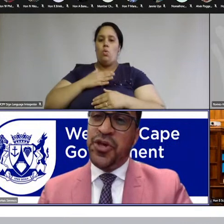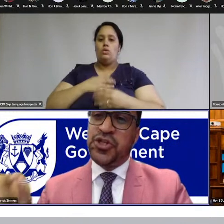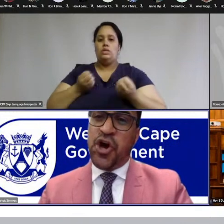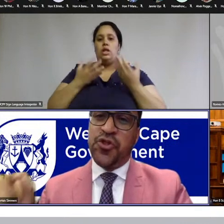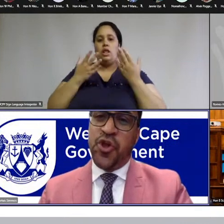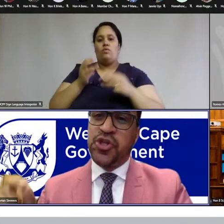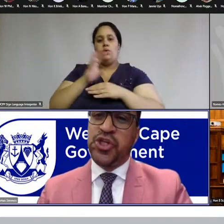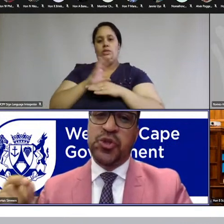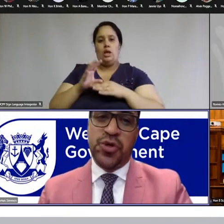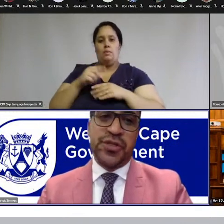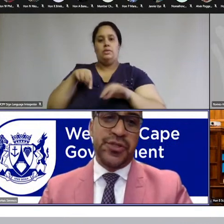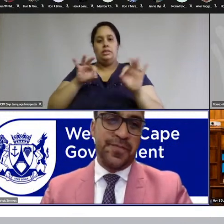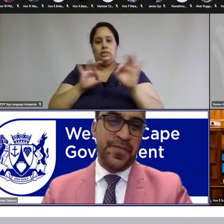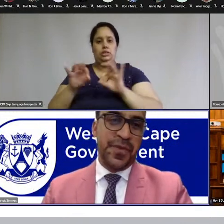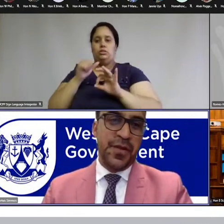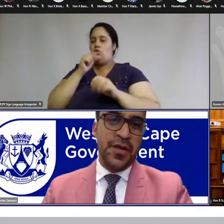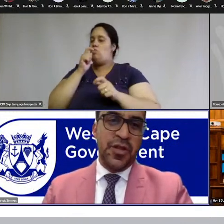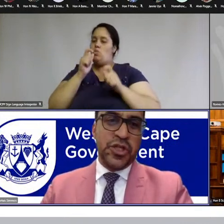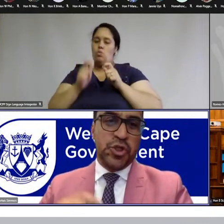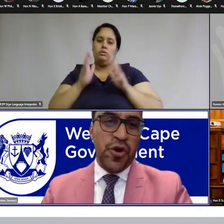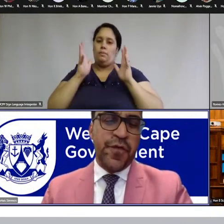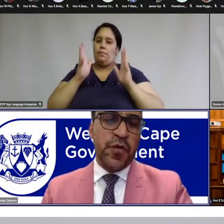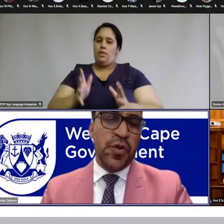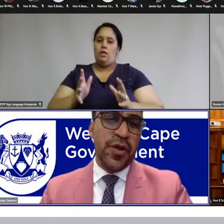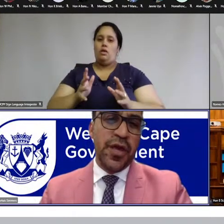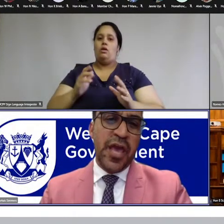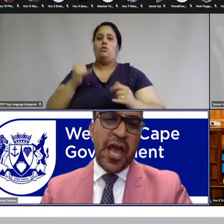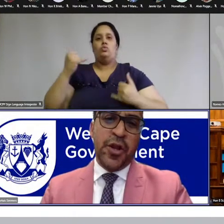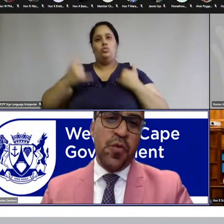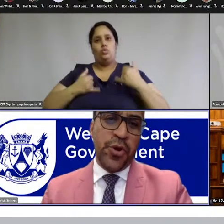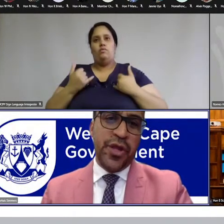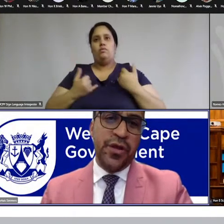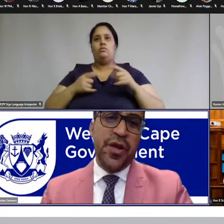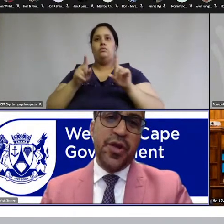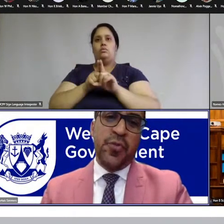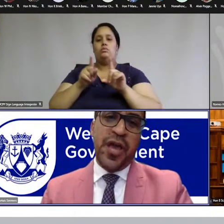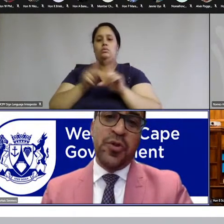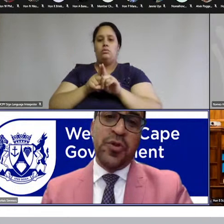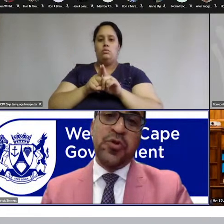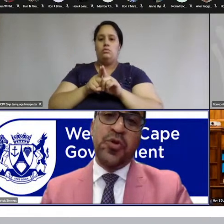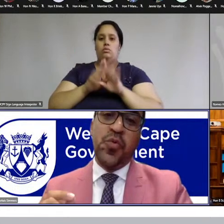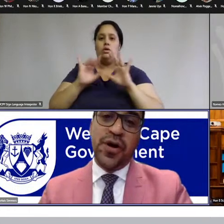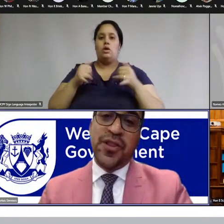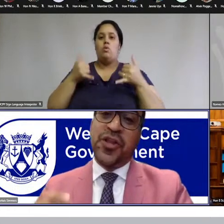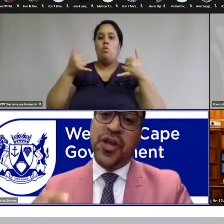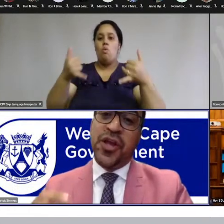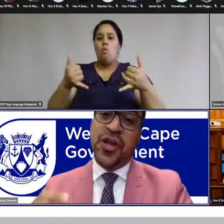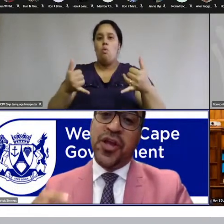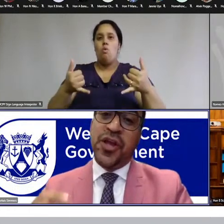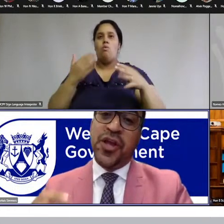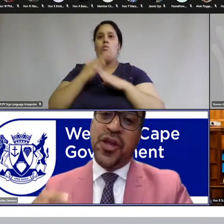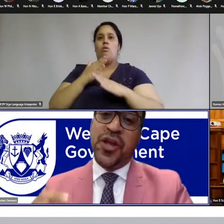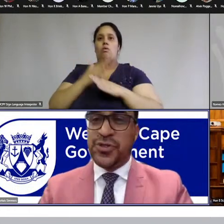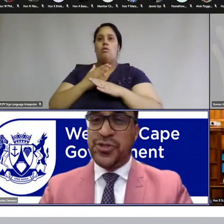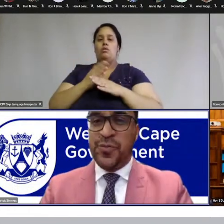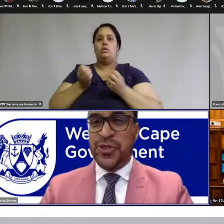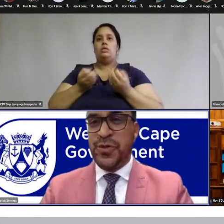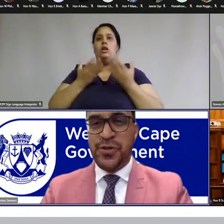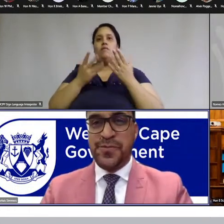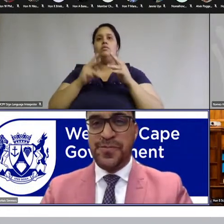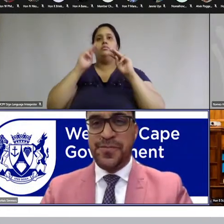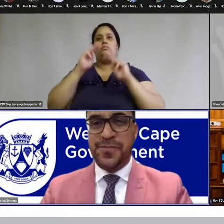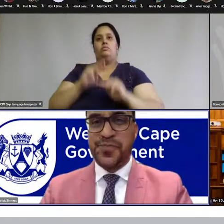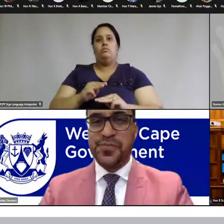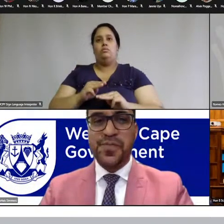Cape, these are not just words. It is a joyful and rewarding to be able to do work that really delivers on promise,